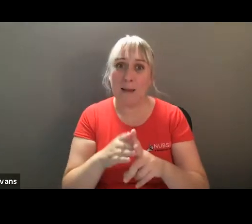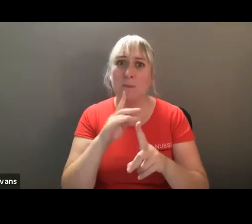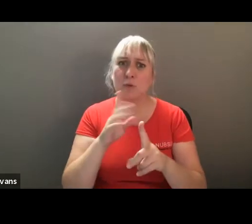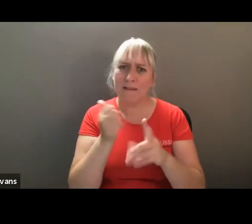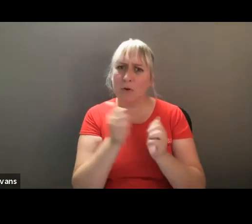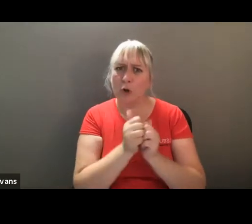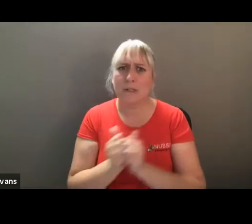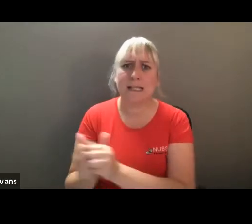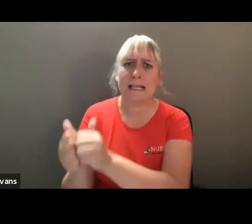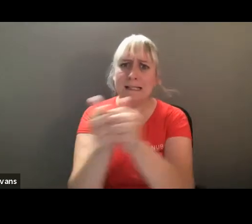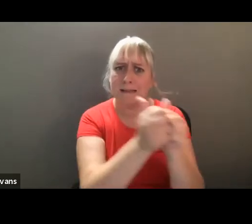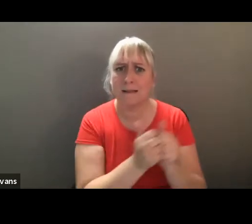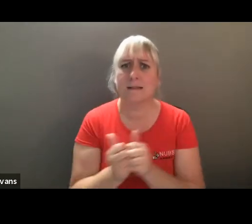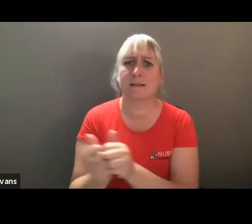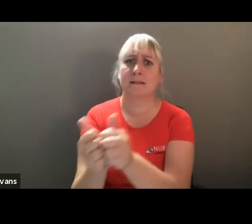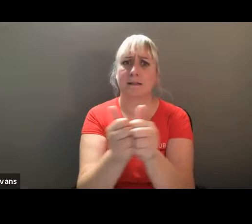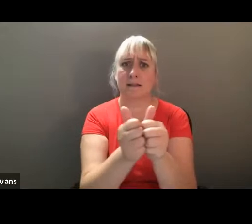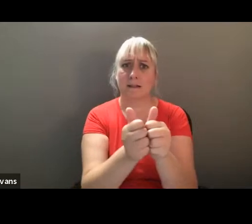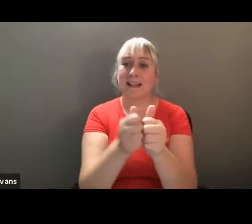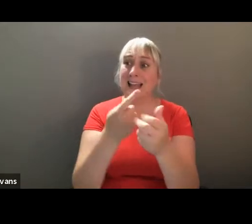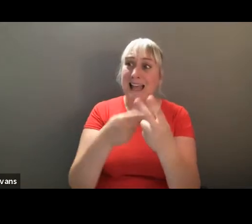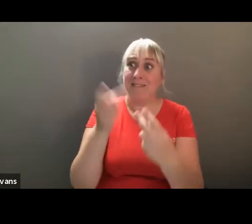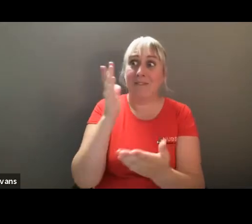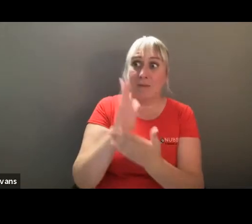lots of people to be saying the same thing.